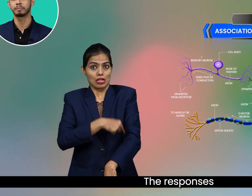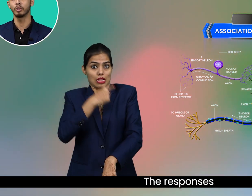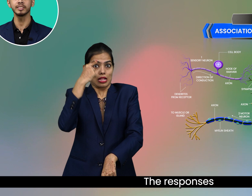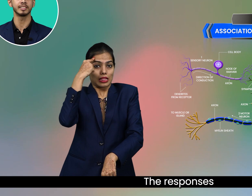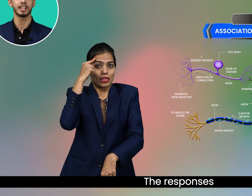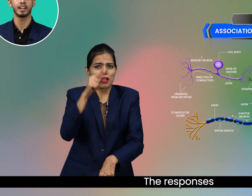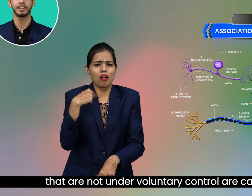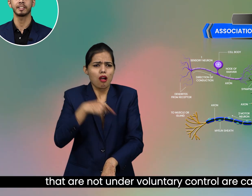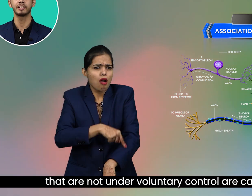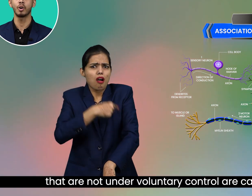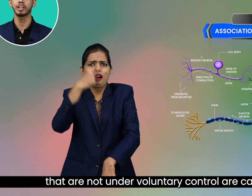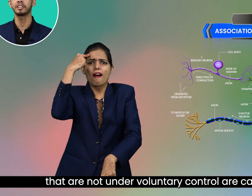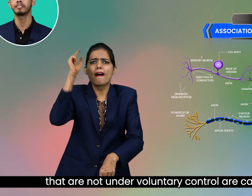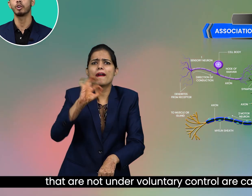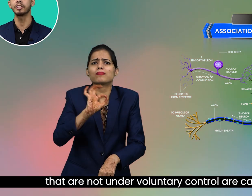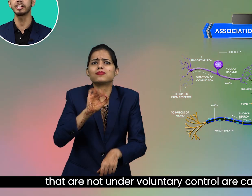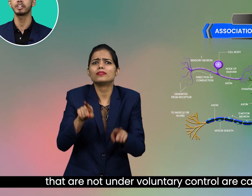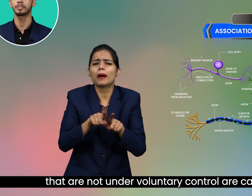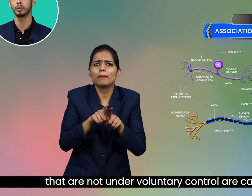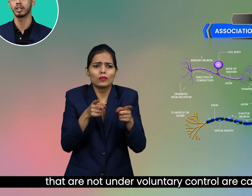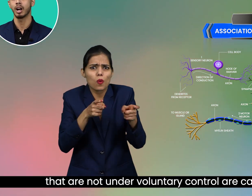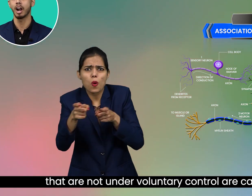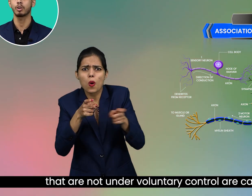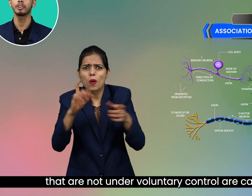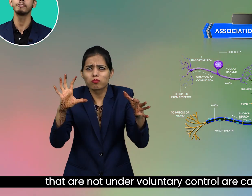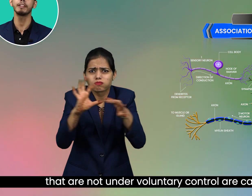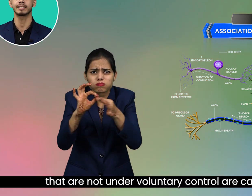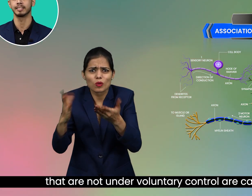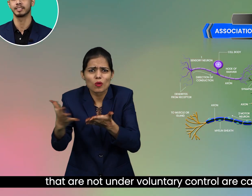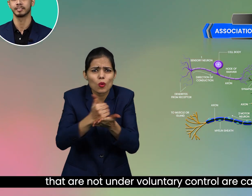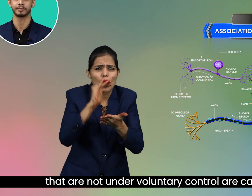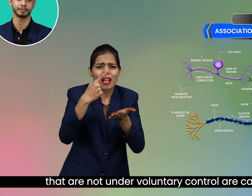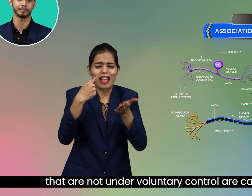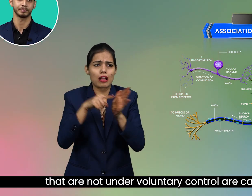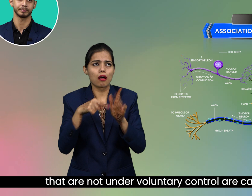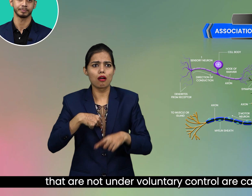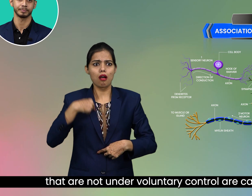The responses that are not under voluntary control are called reflexes.